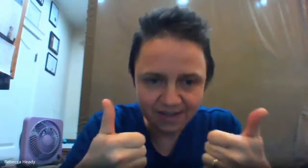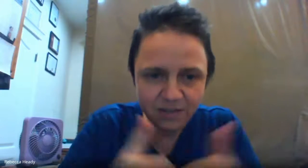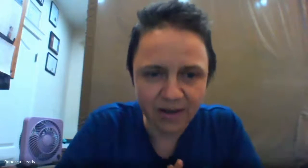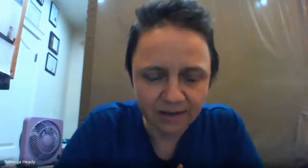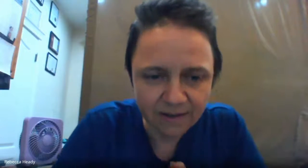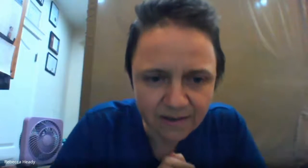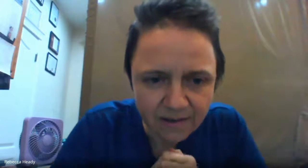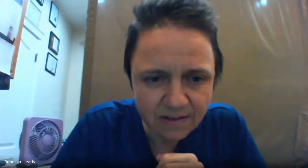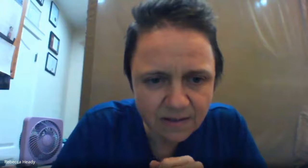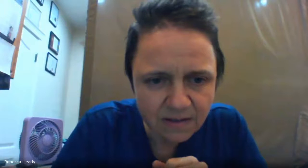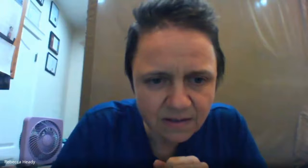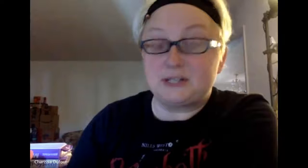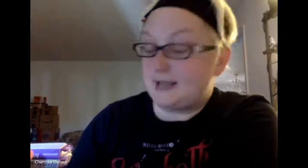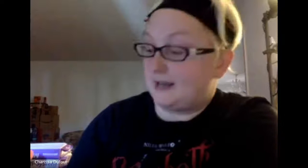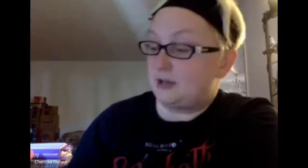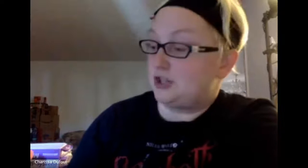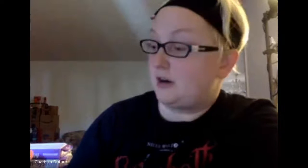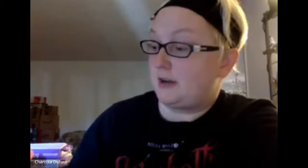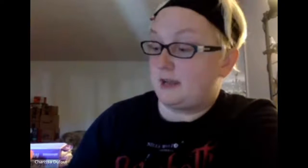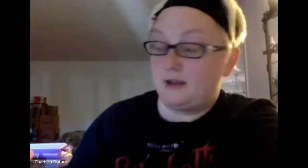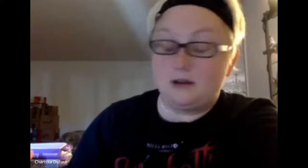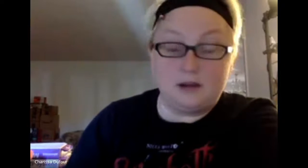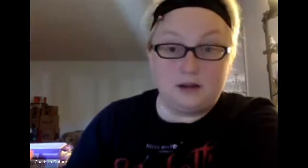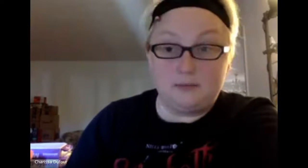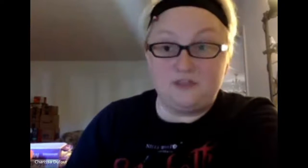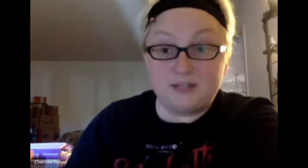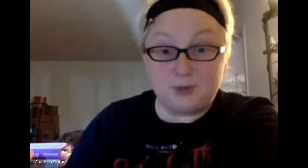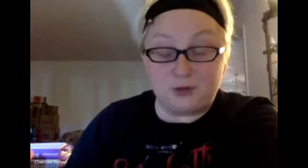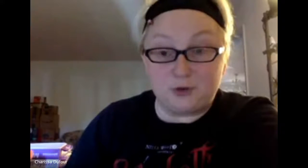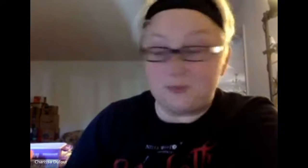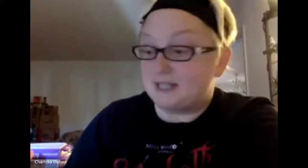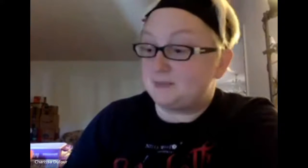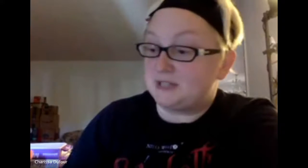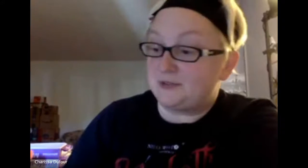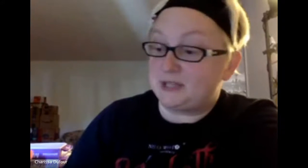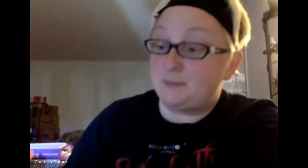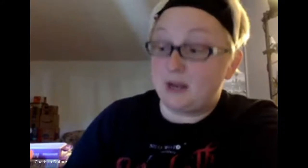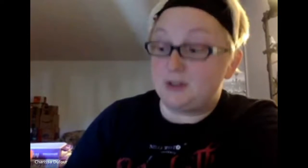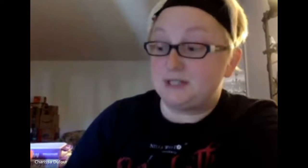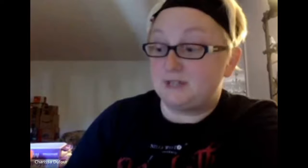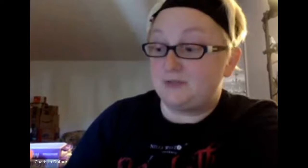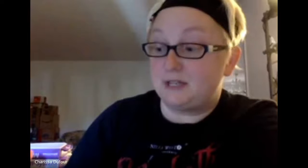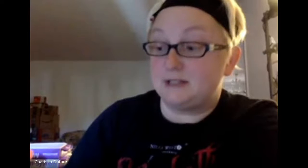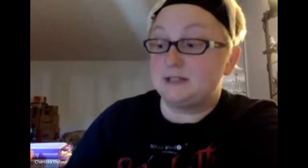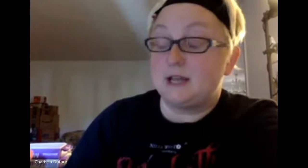Yes, go ahead. I was just going to say, can I share a Facebook group that's specifically parents of deaf kids? And